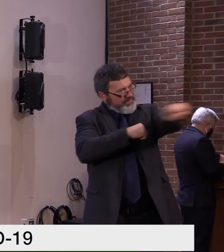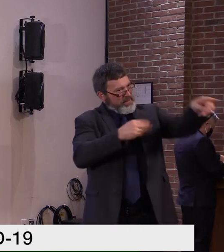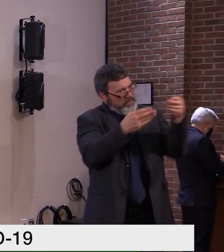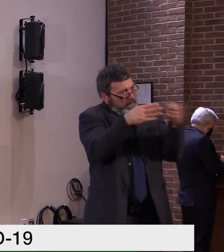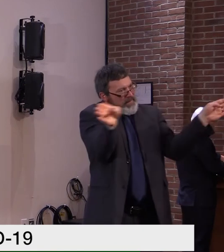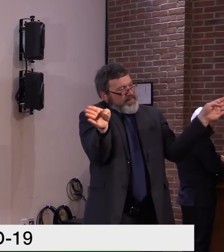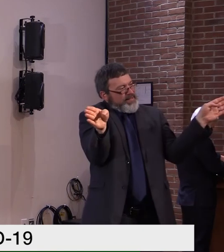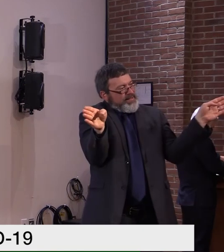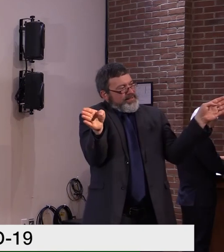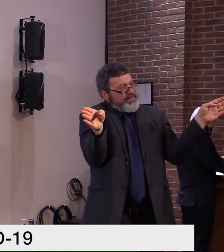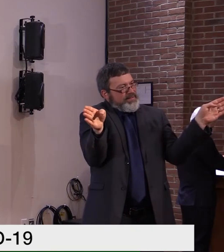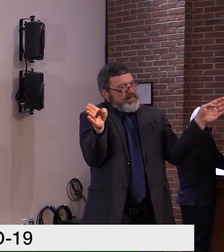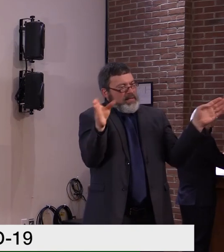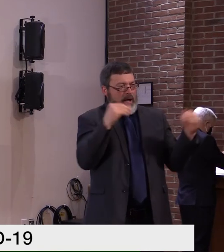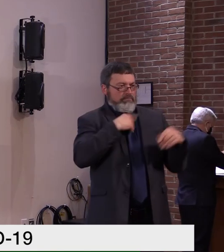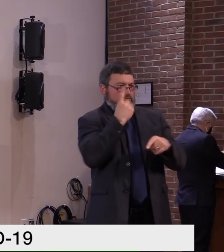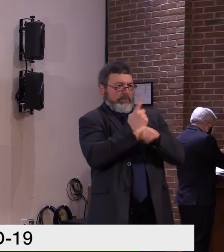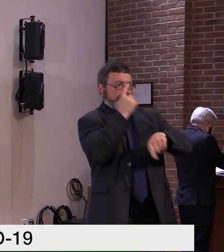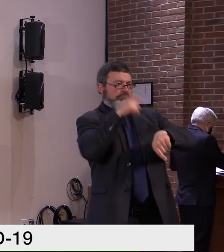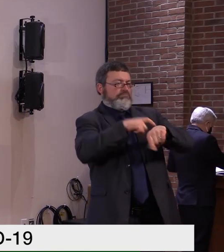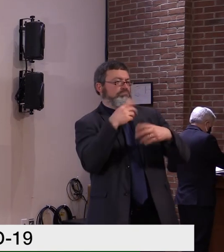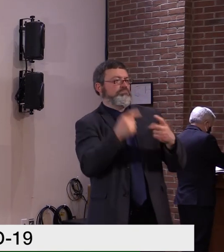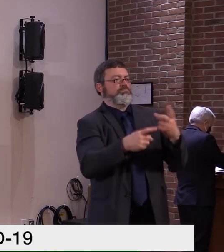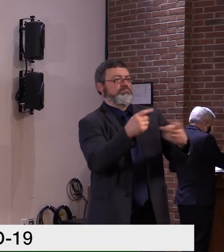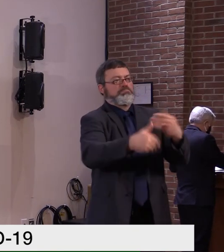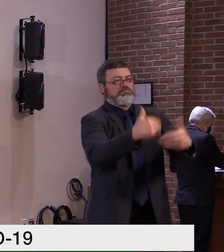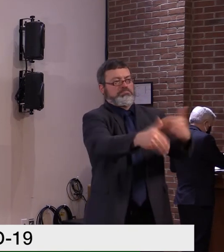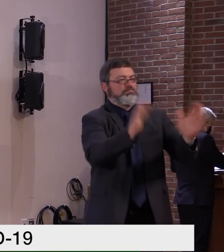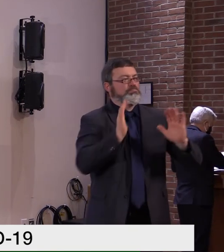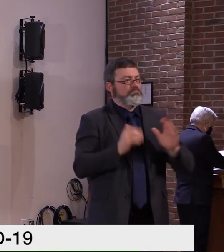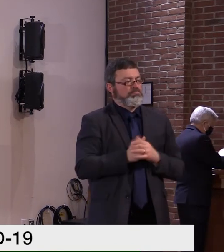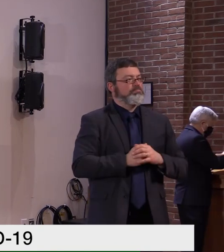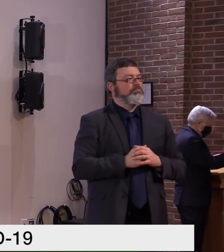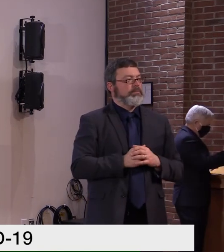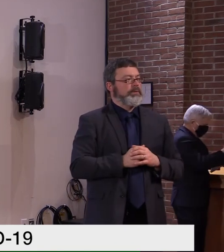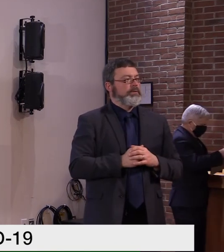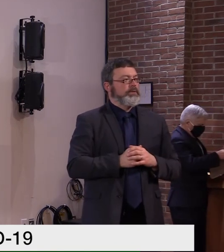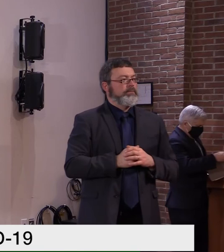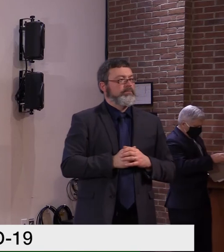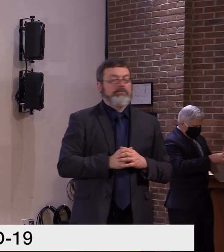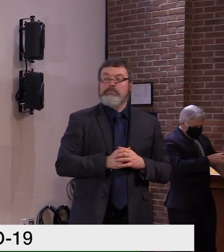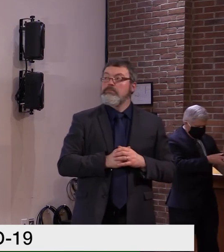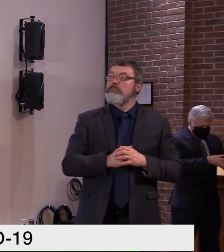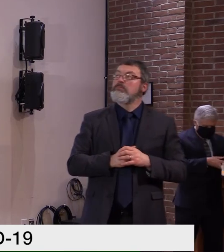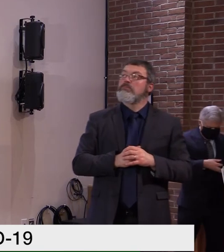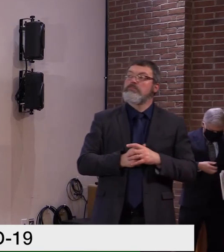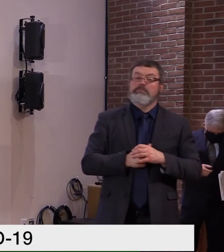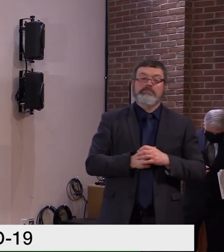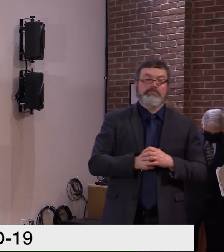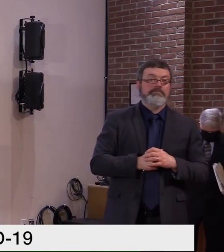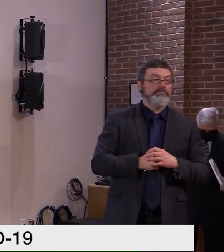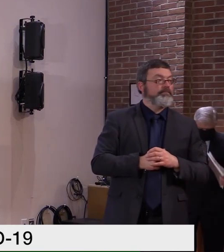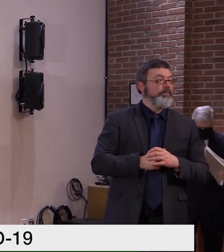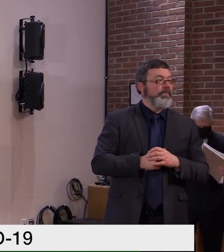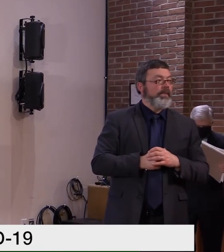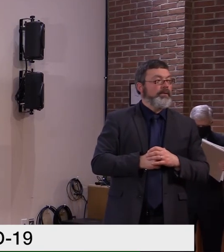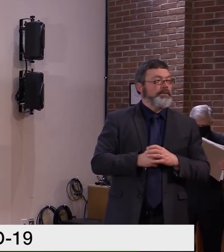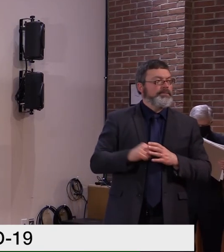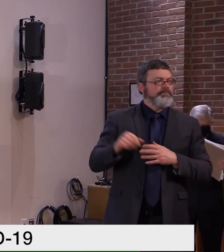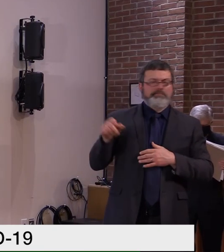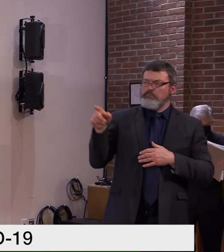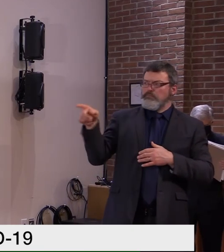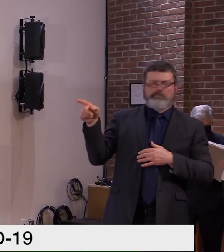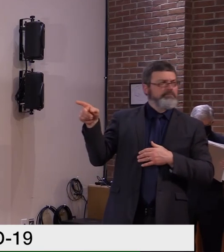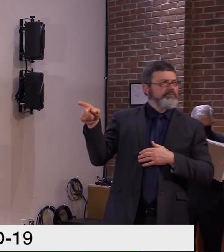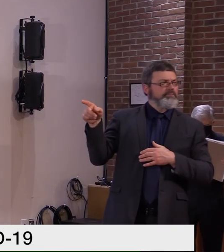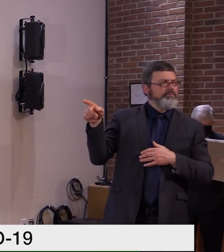So there's nothing about the claims that the pastor has been making public and sharing with his membership that that